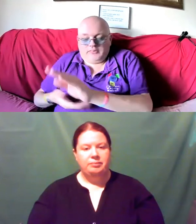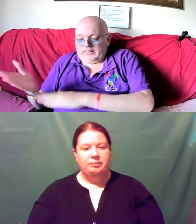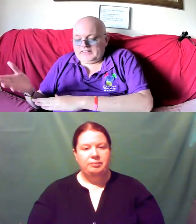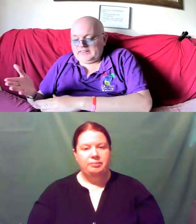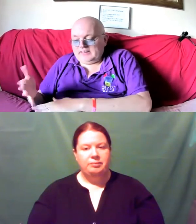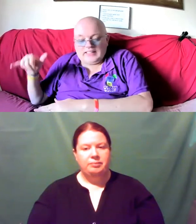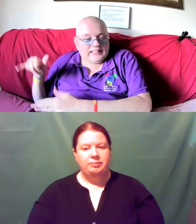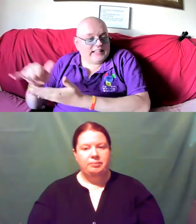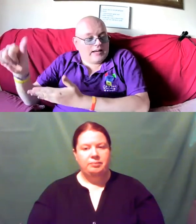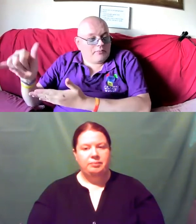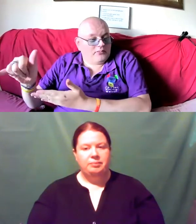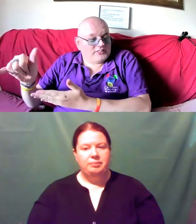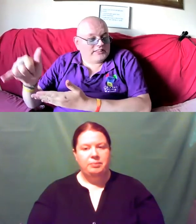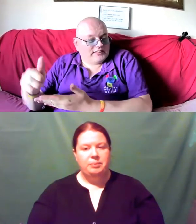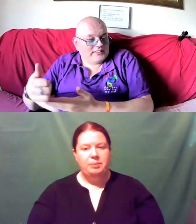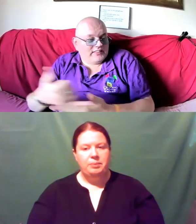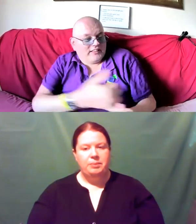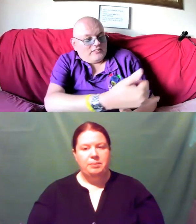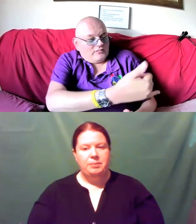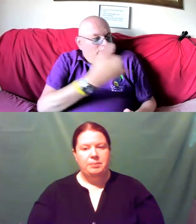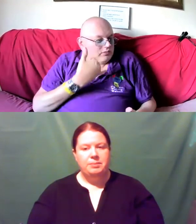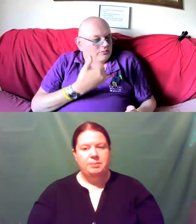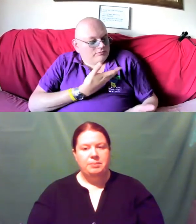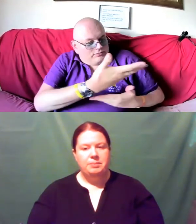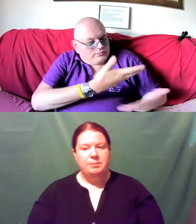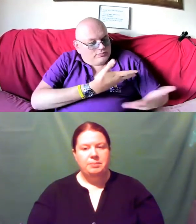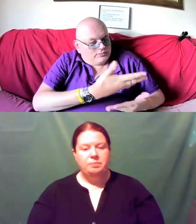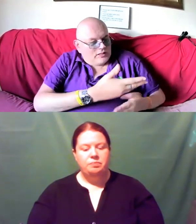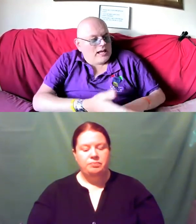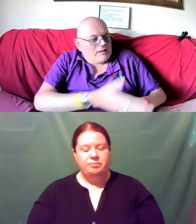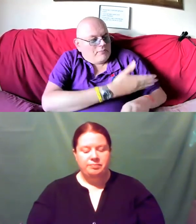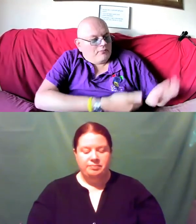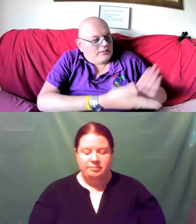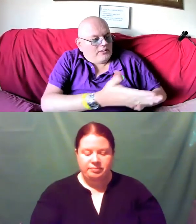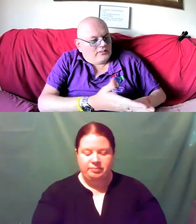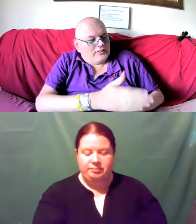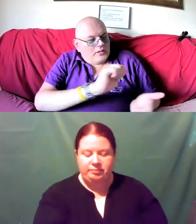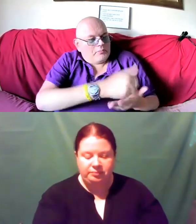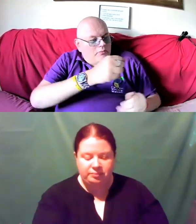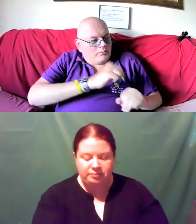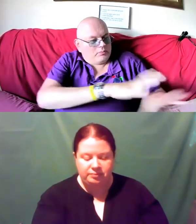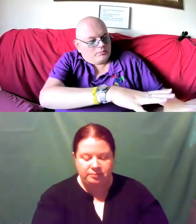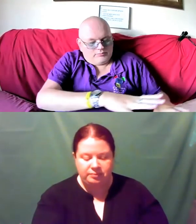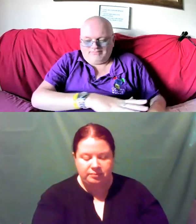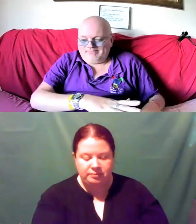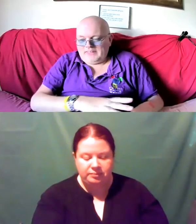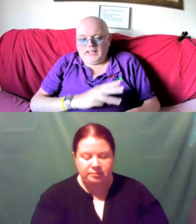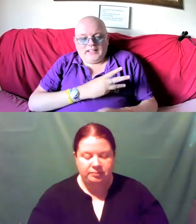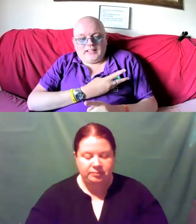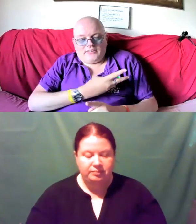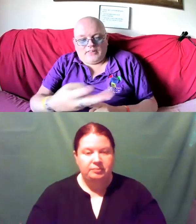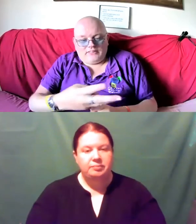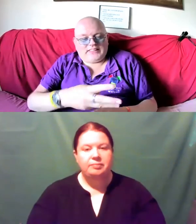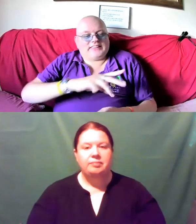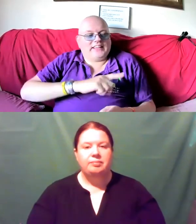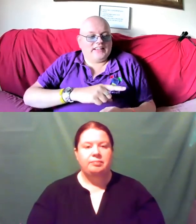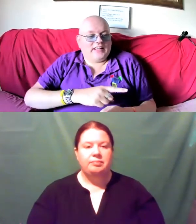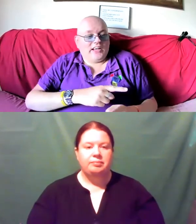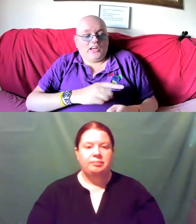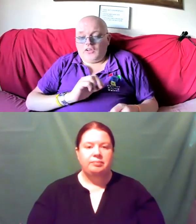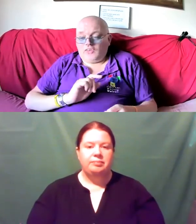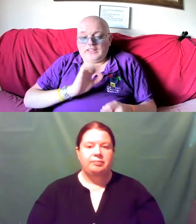to sign off the press release. And so he sent it out just as we left the country. And then we ended up going back, 3 weeks later and having some interviews